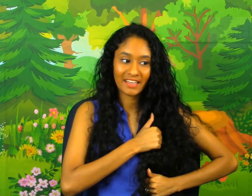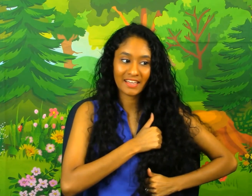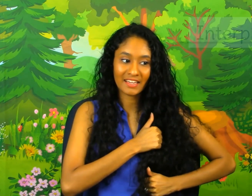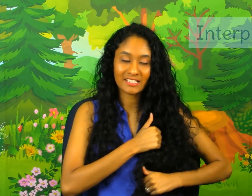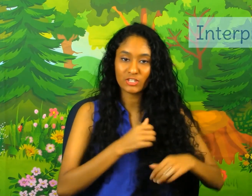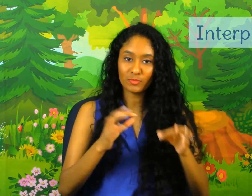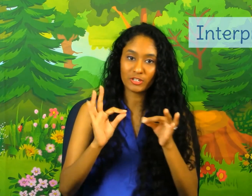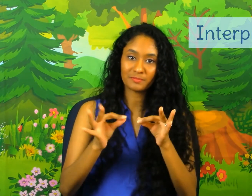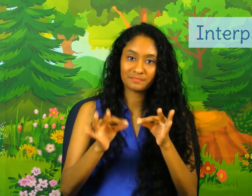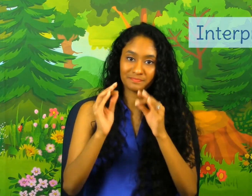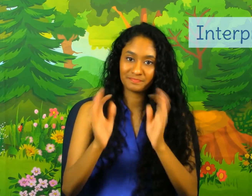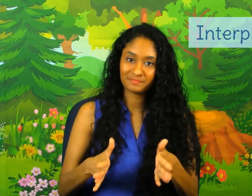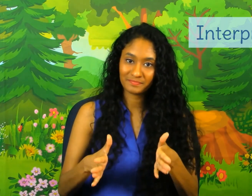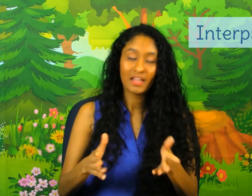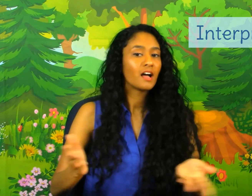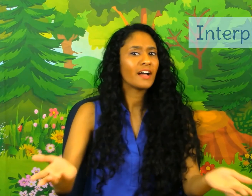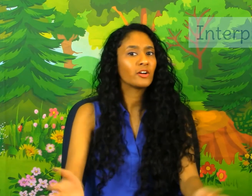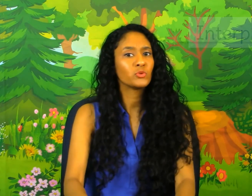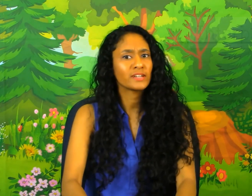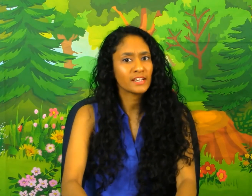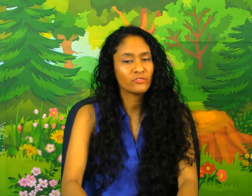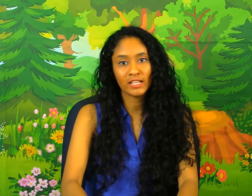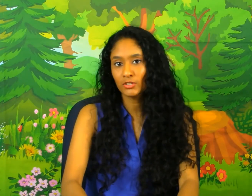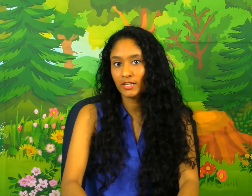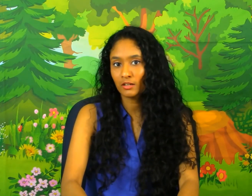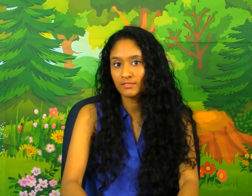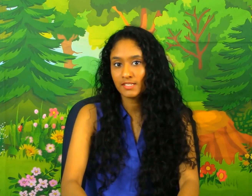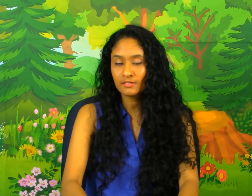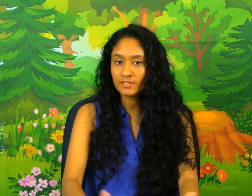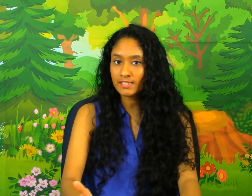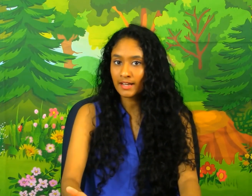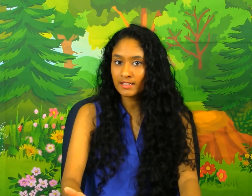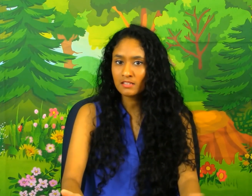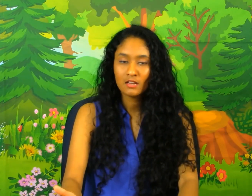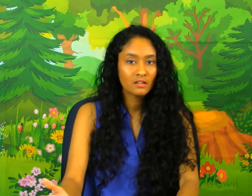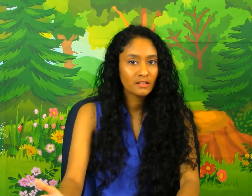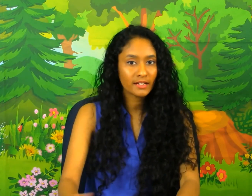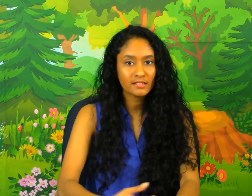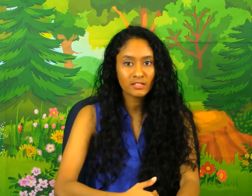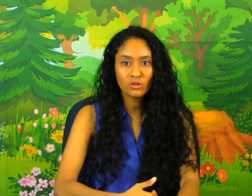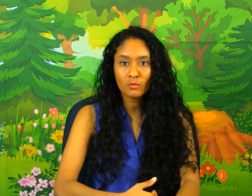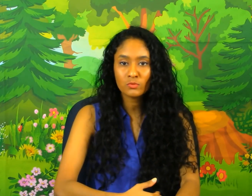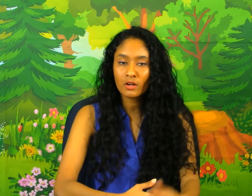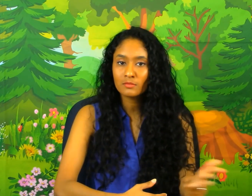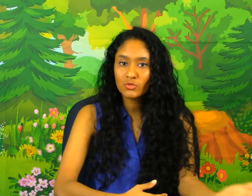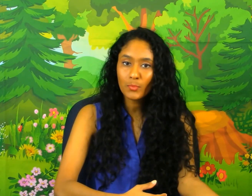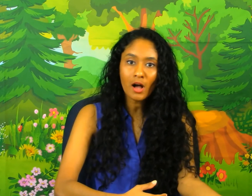and interpreter. I hope you guys had fun learning all of these different signs. Like I said, you're always welcome to pause